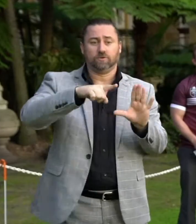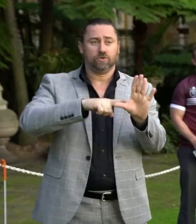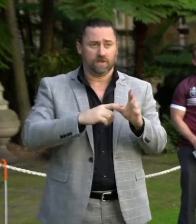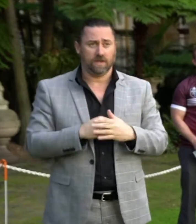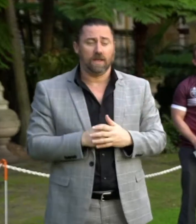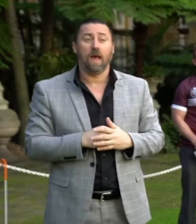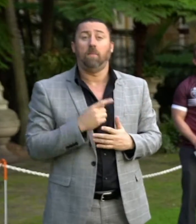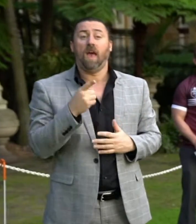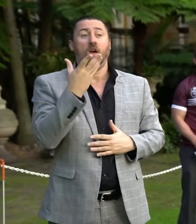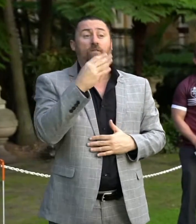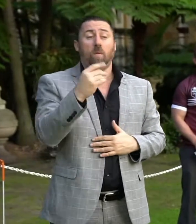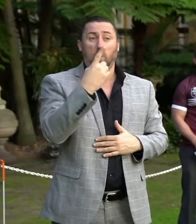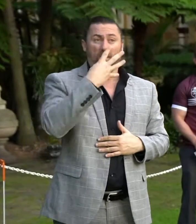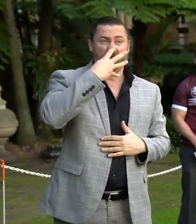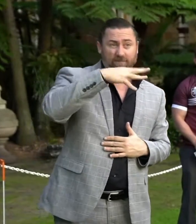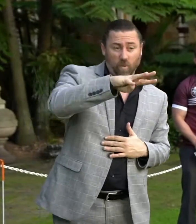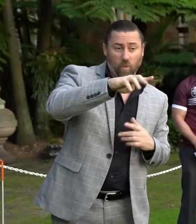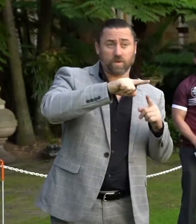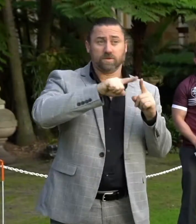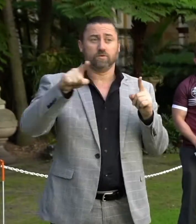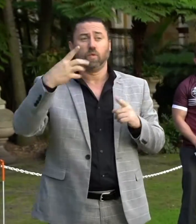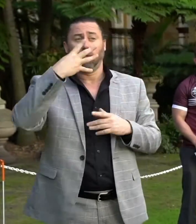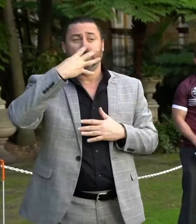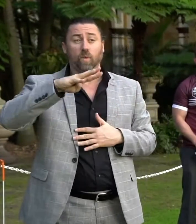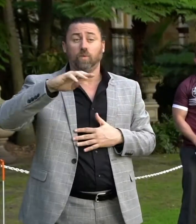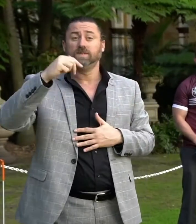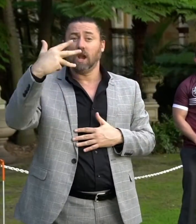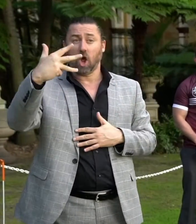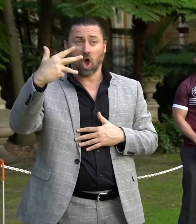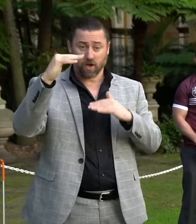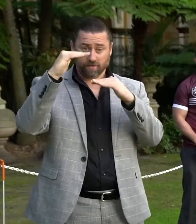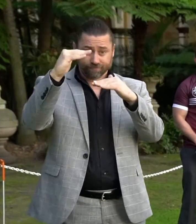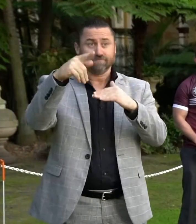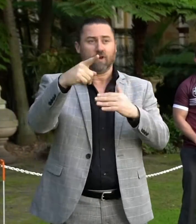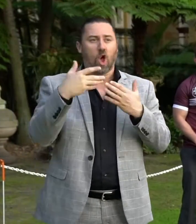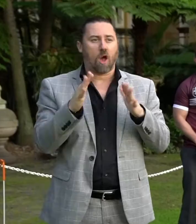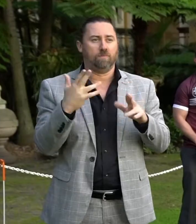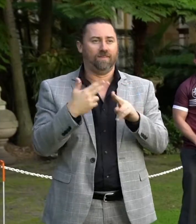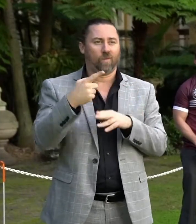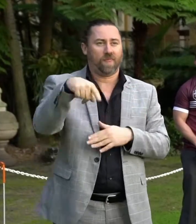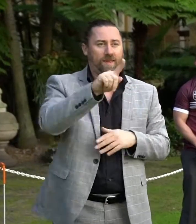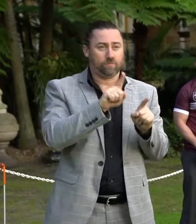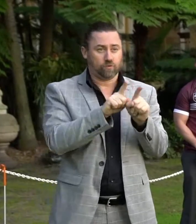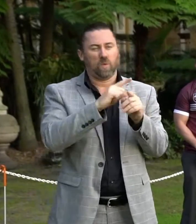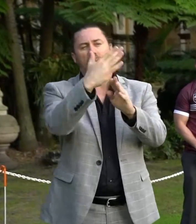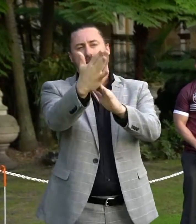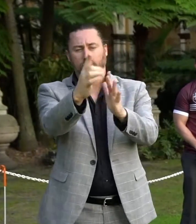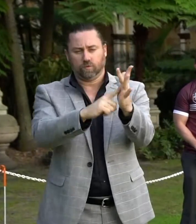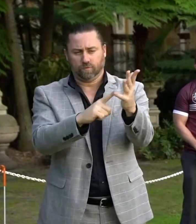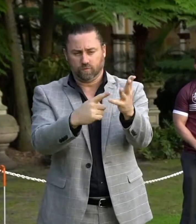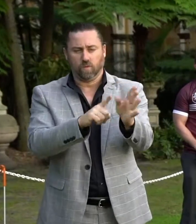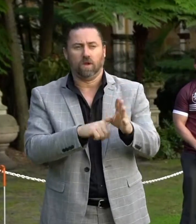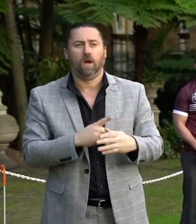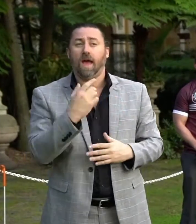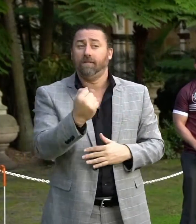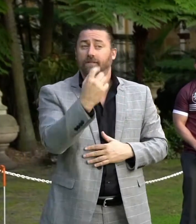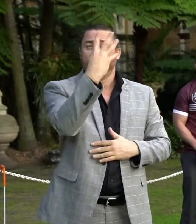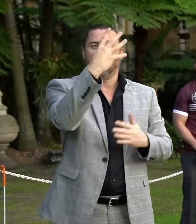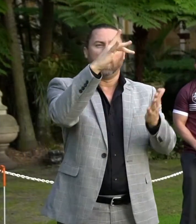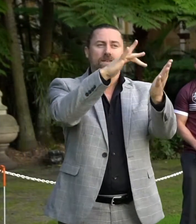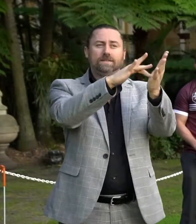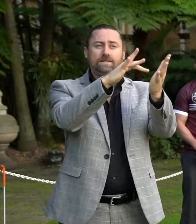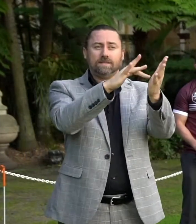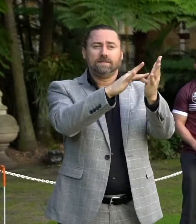aged 40 to 49. That'll be the next age group we'll be looking at. We already have 4 opened in Central Queensland